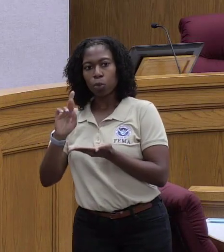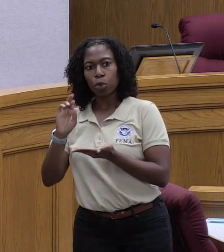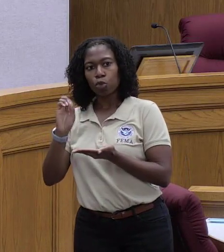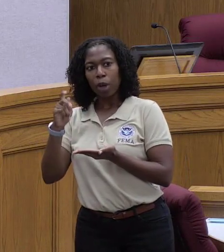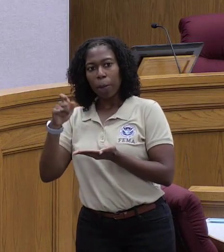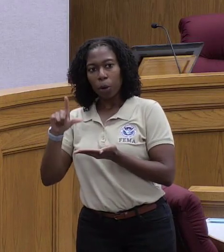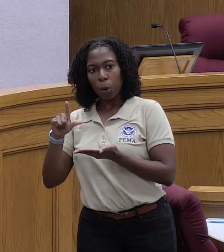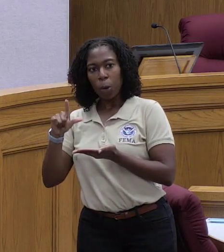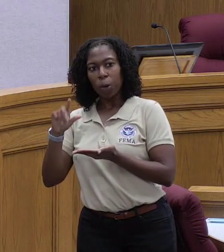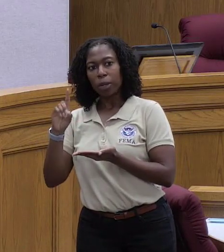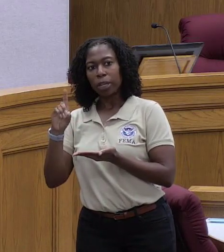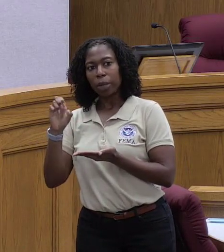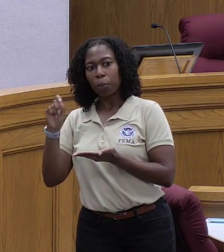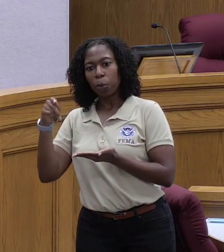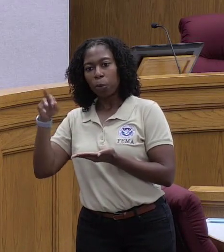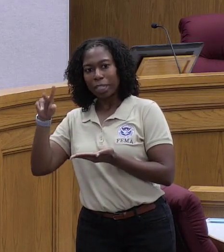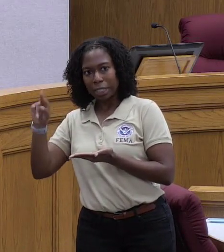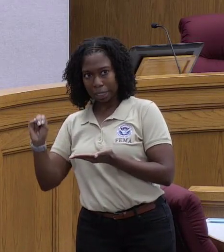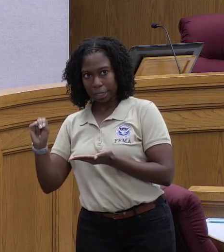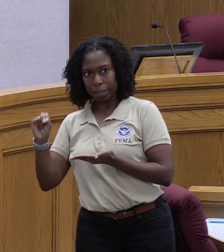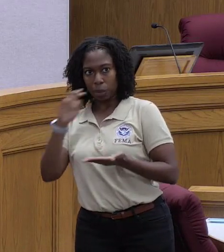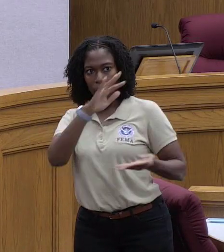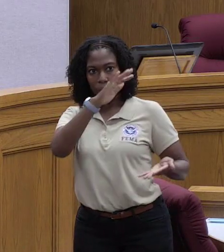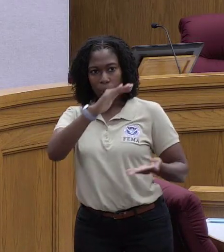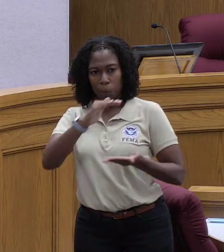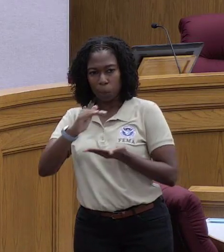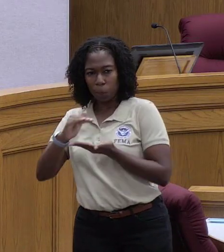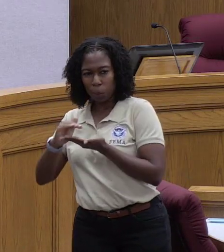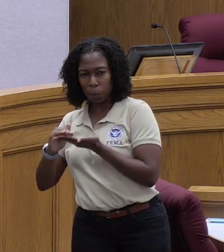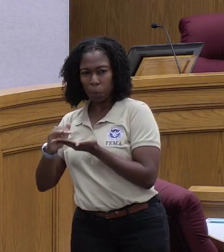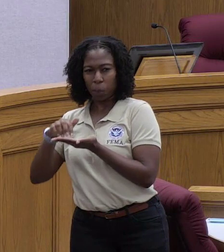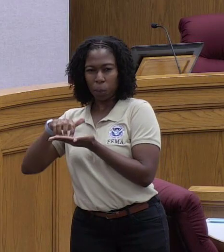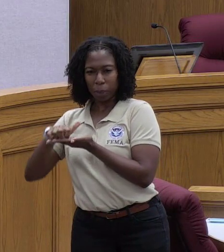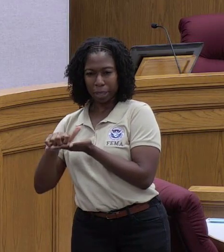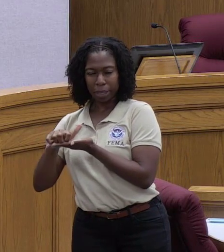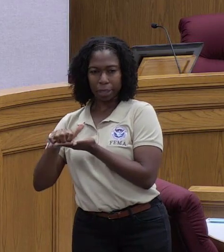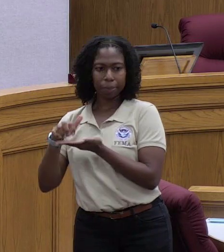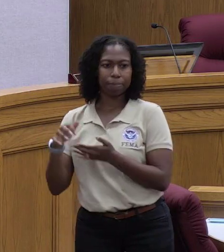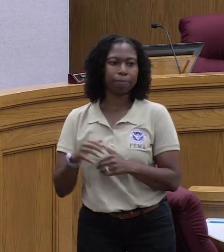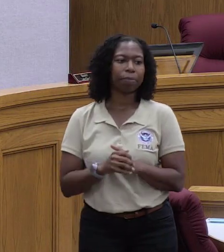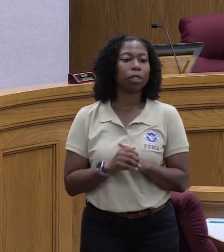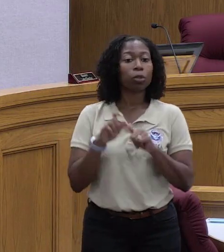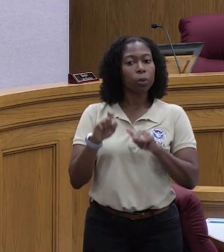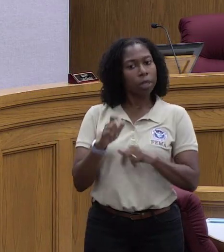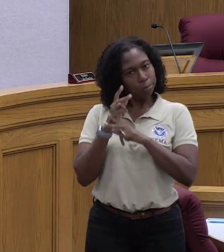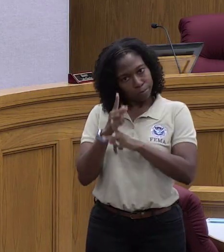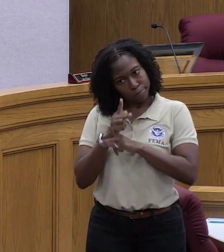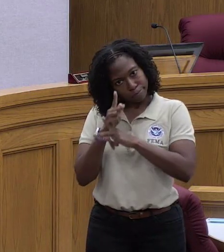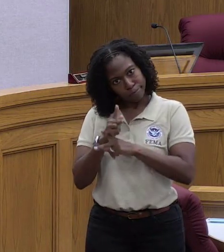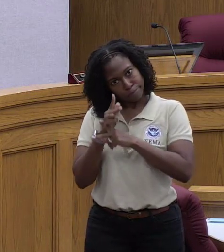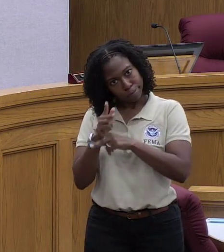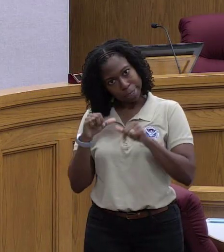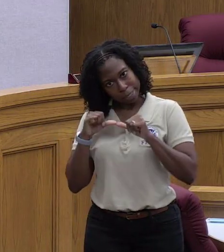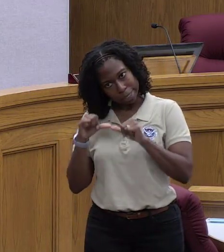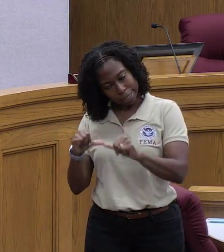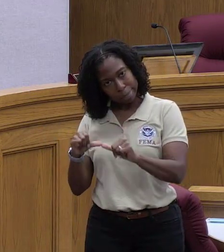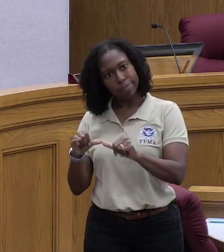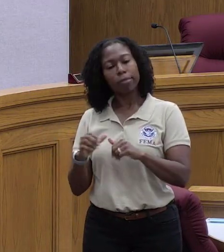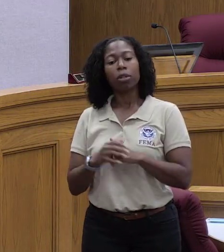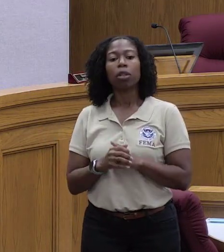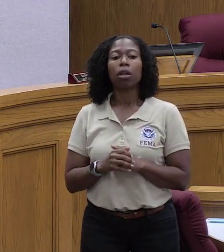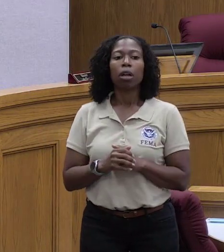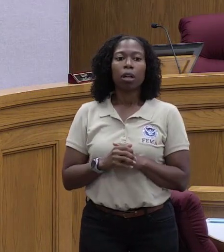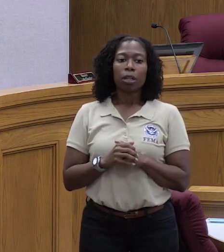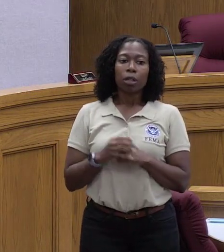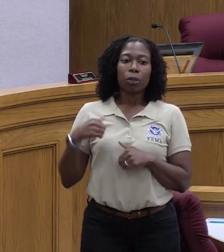So with our situation here, though, everything we have to watch closely, and we're still pretty vulnerable, so keep an eye out, but the news